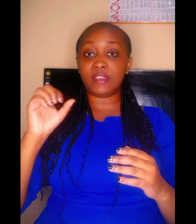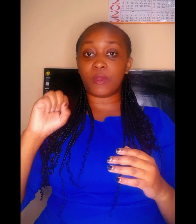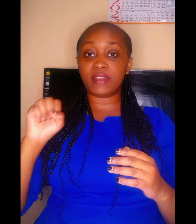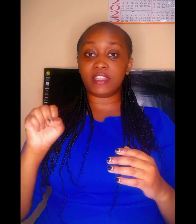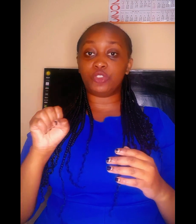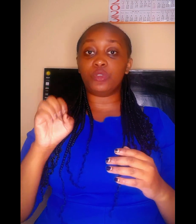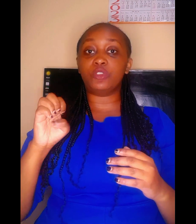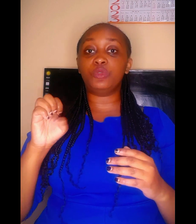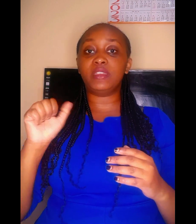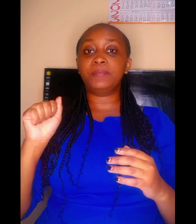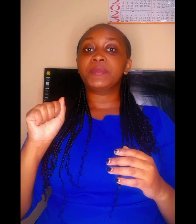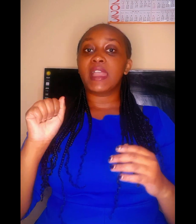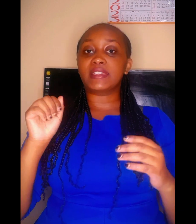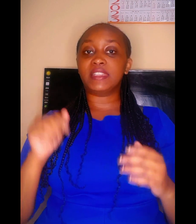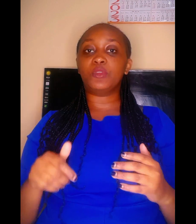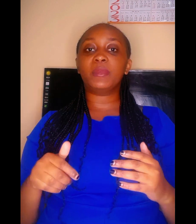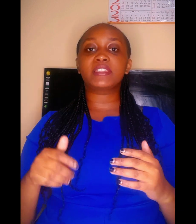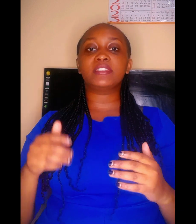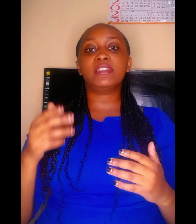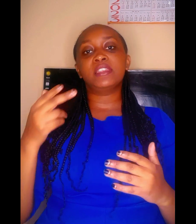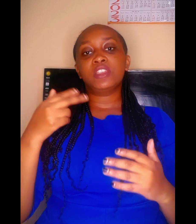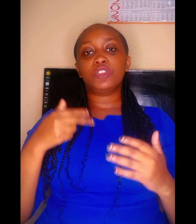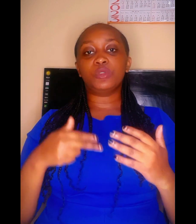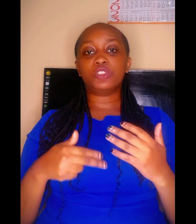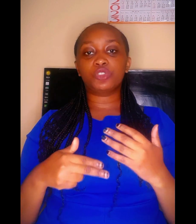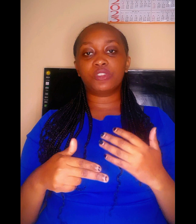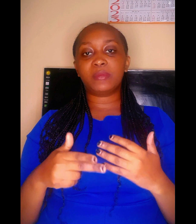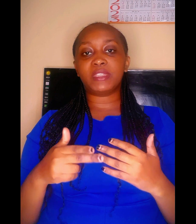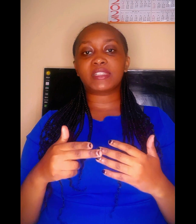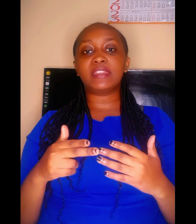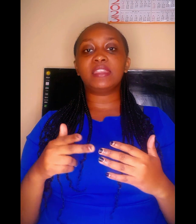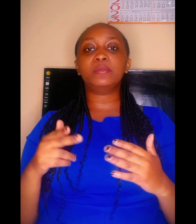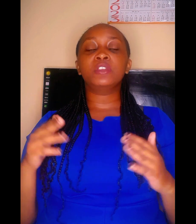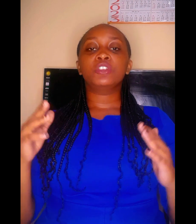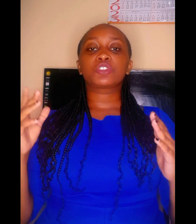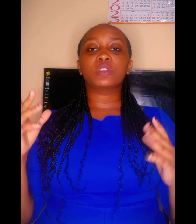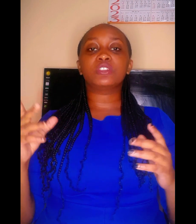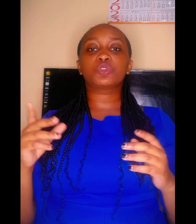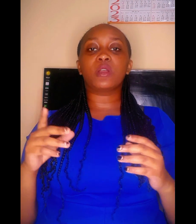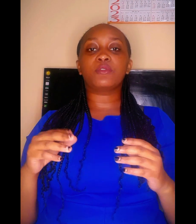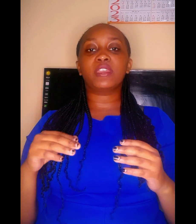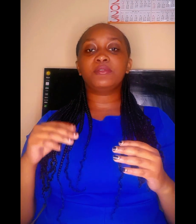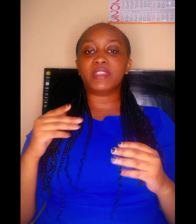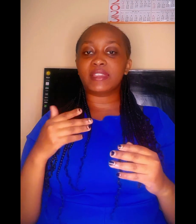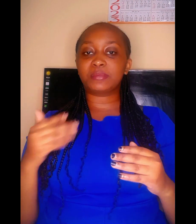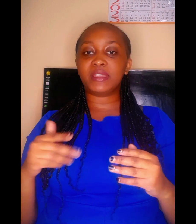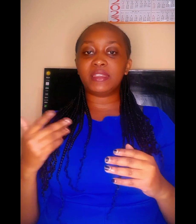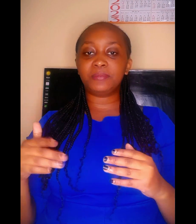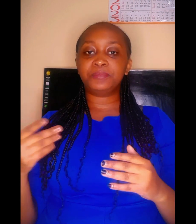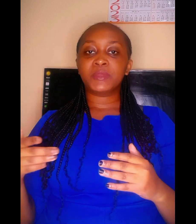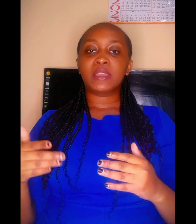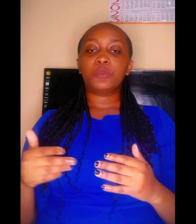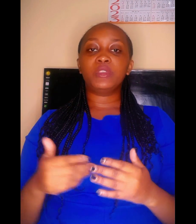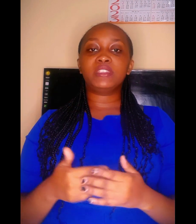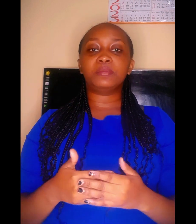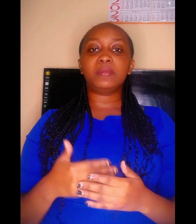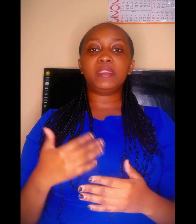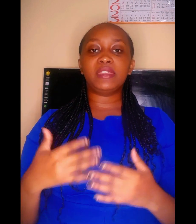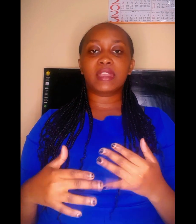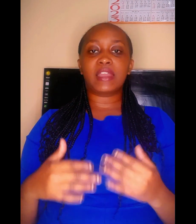one that you are doing at the moment. Then you will show them the sign name so as to avoid fingerspelling, which maybe can